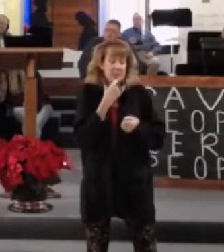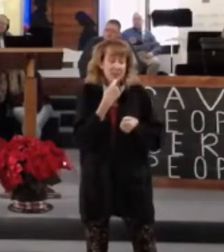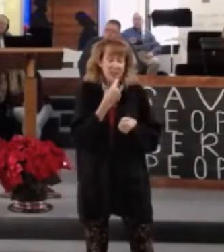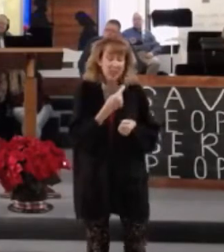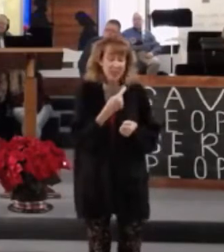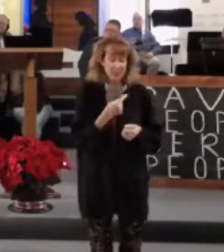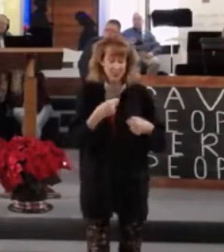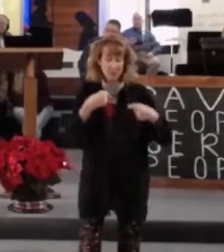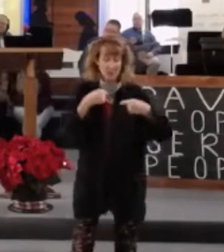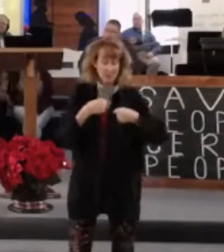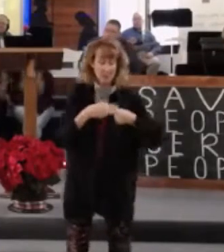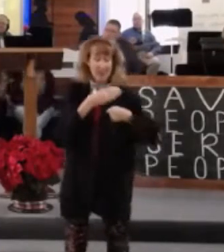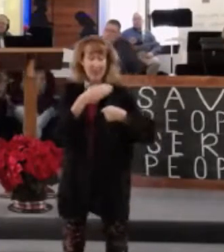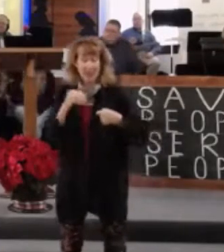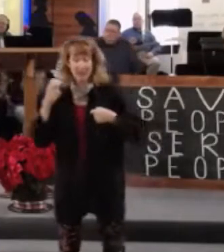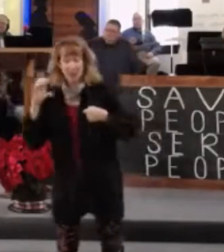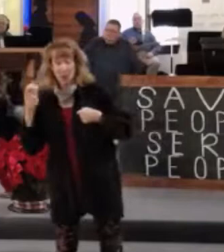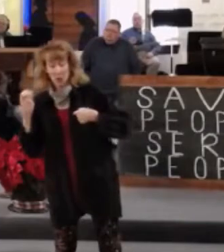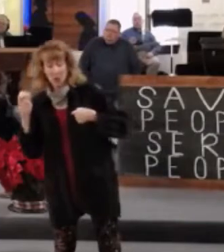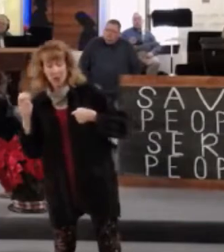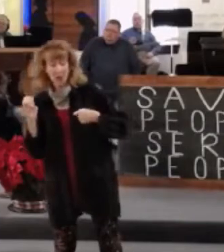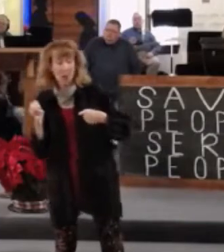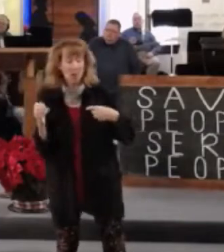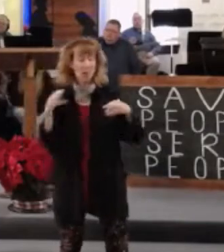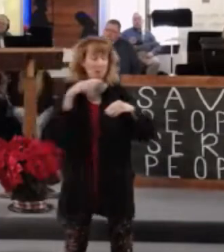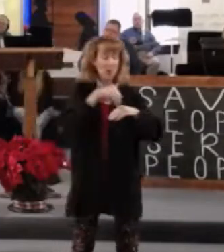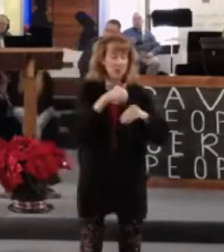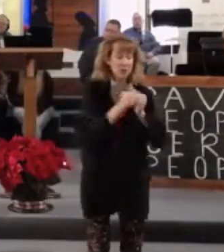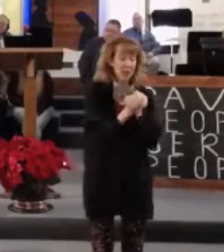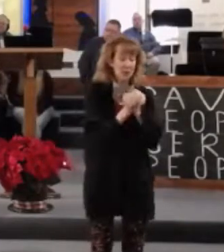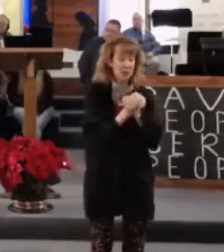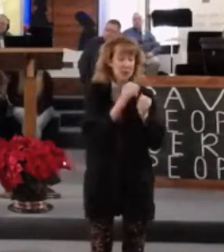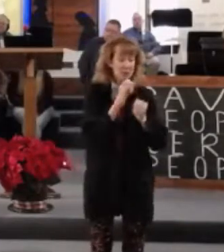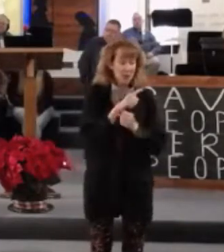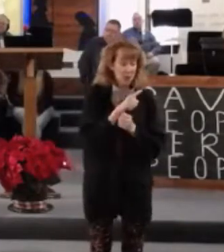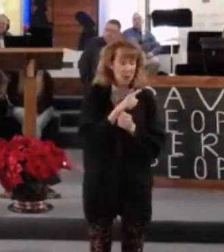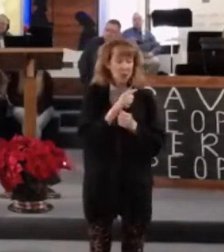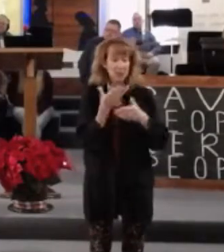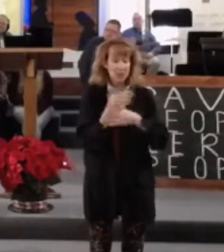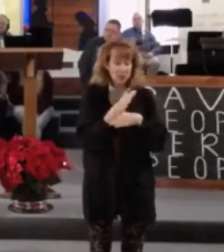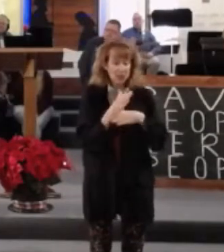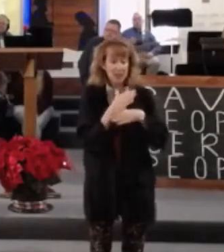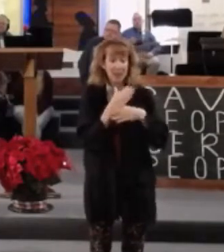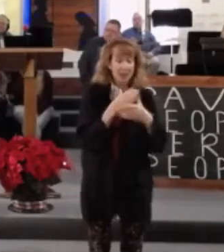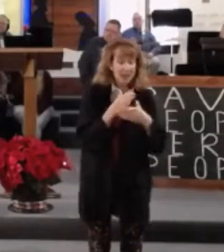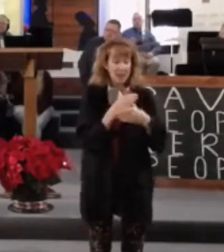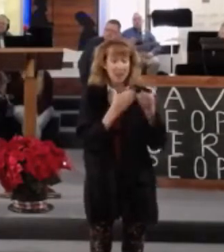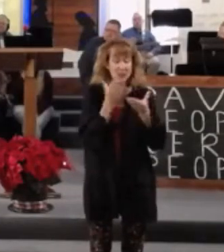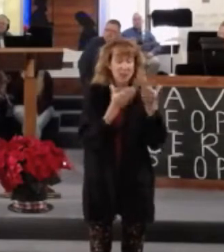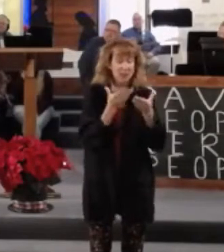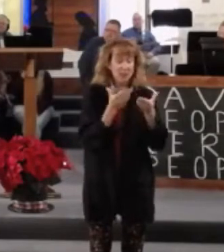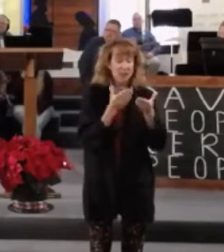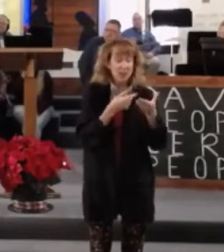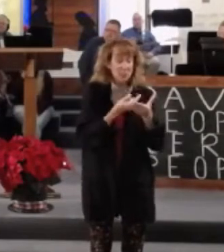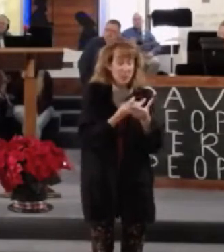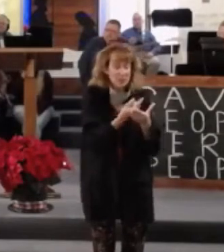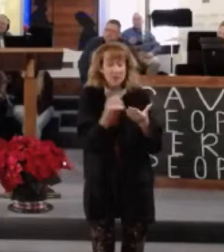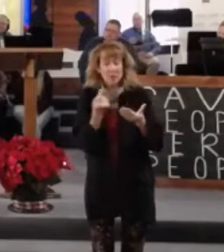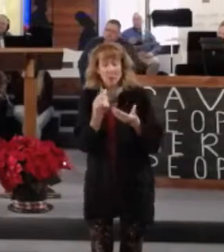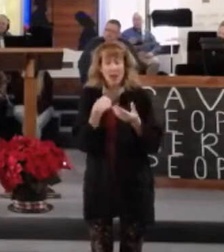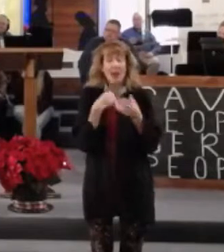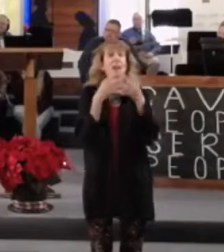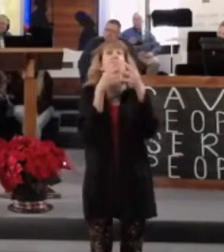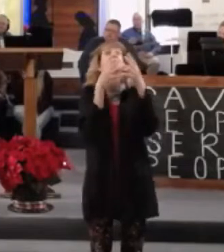just me and Carol putting together the meal, cooking the meal, and serving. The week before, we had tons of